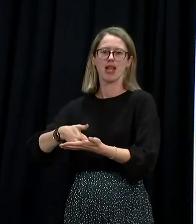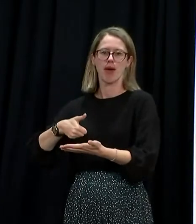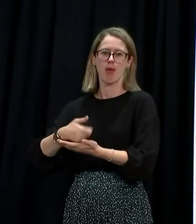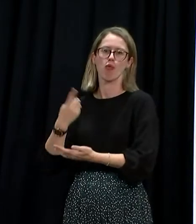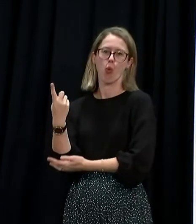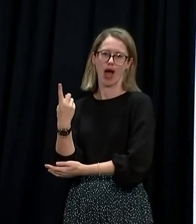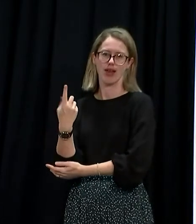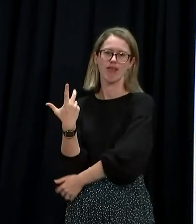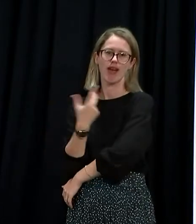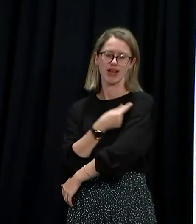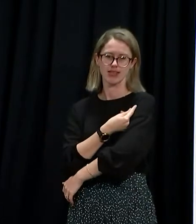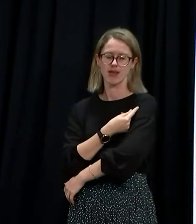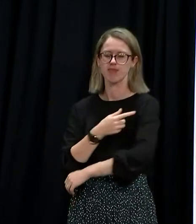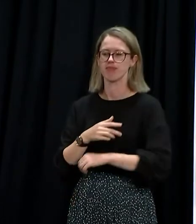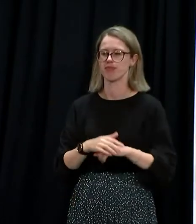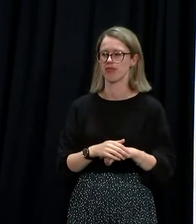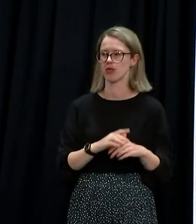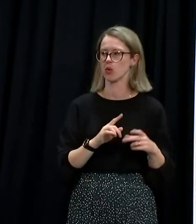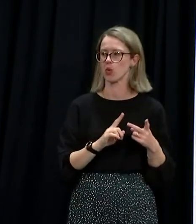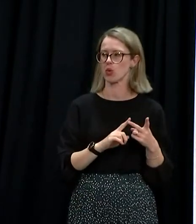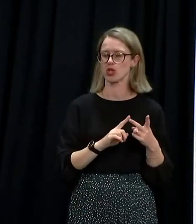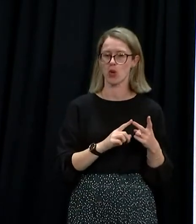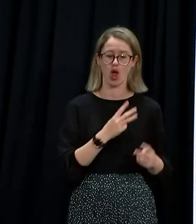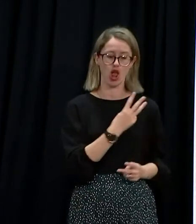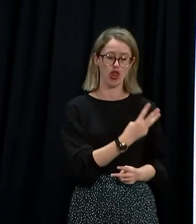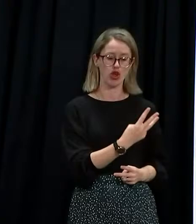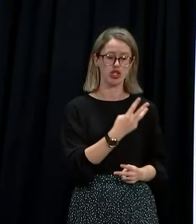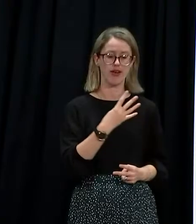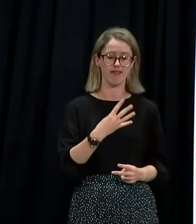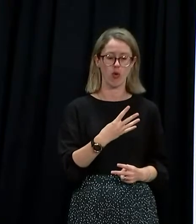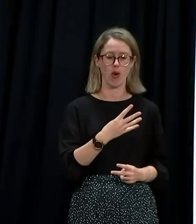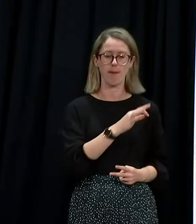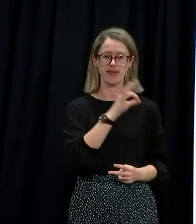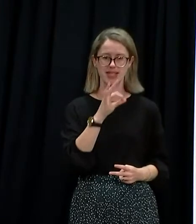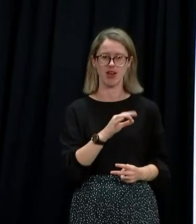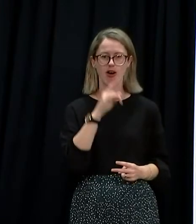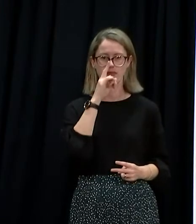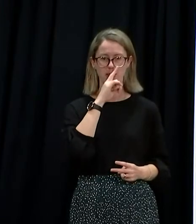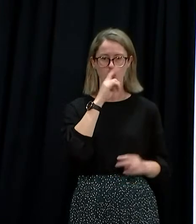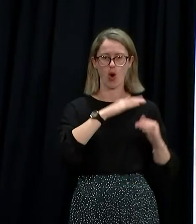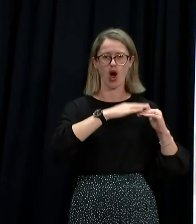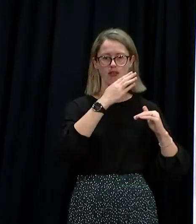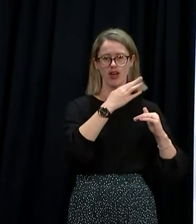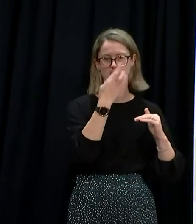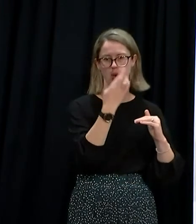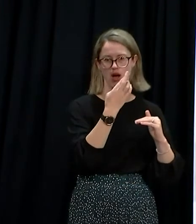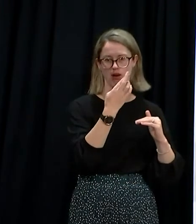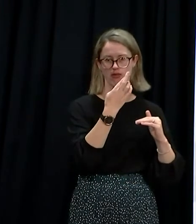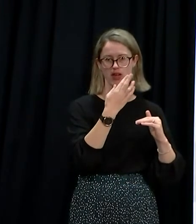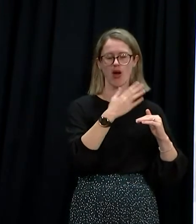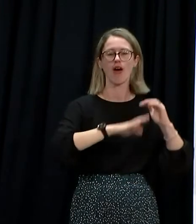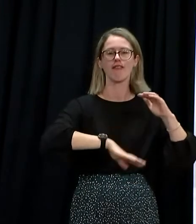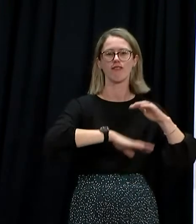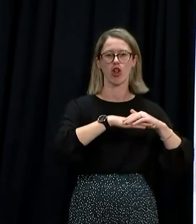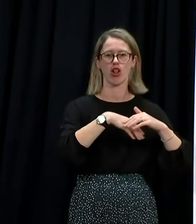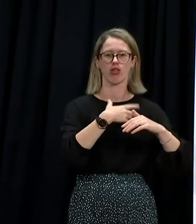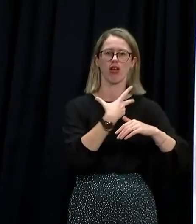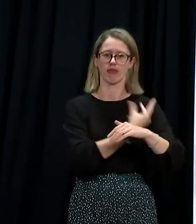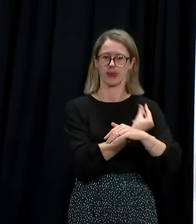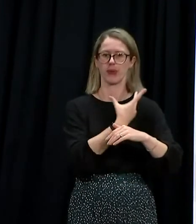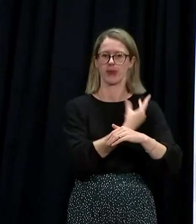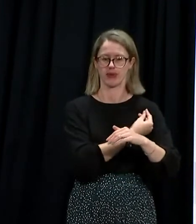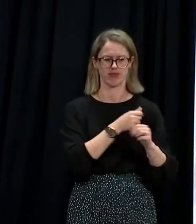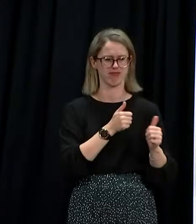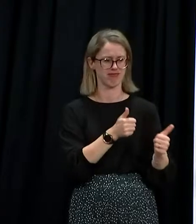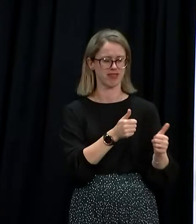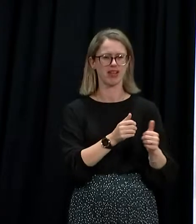dose. And we have 34% of people aged 12 and over who are now fully vaccinated. Just to give you a sense of how we're